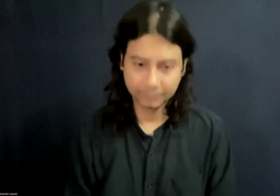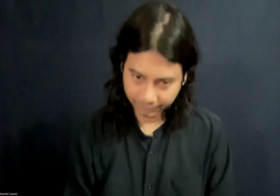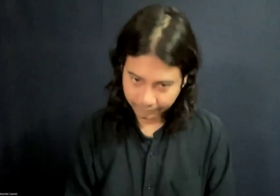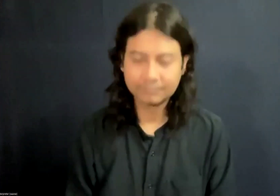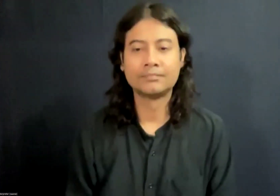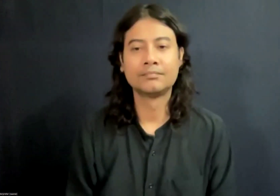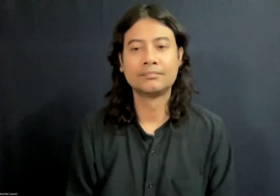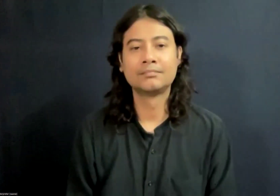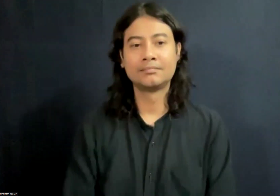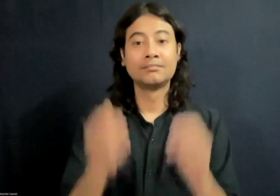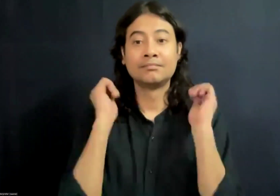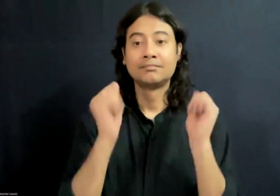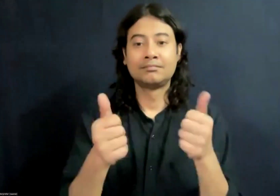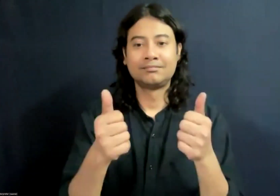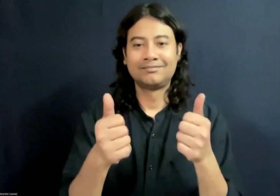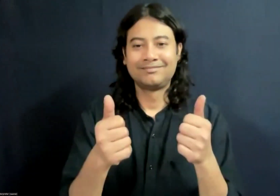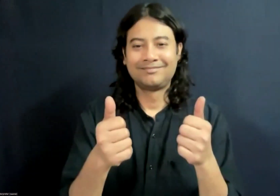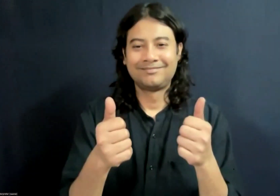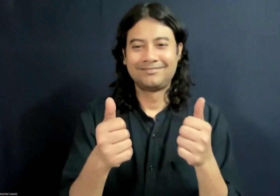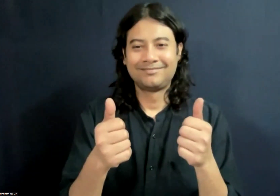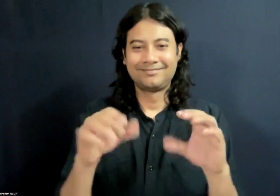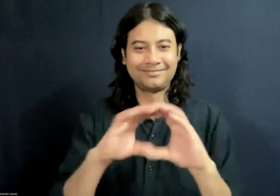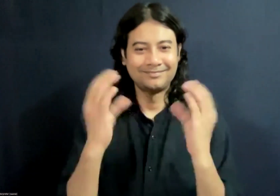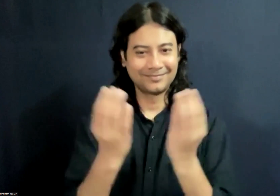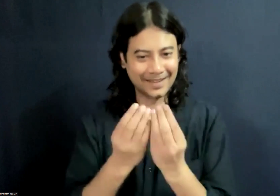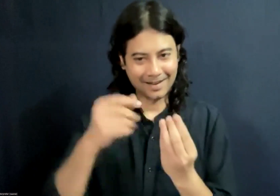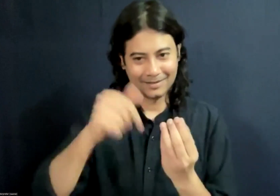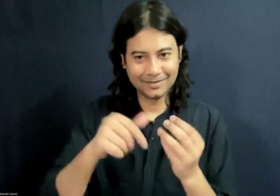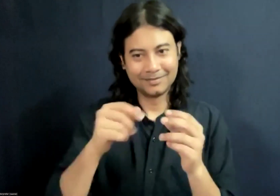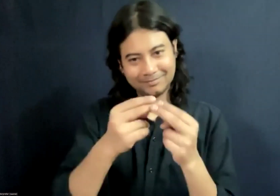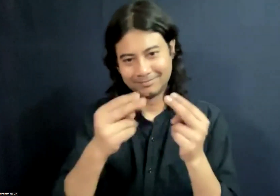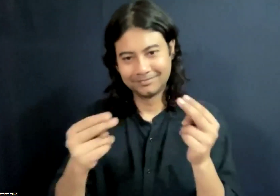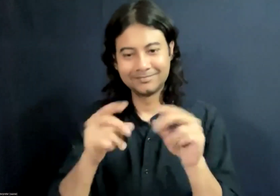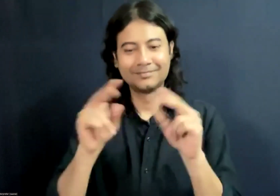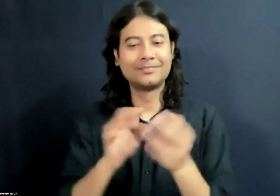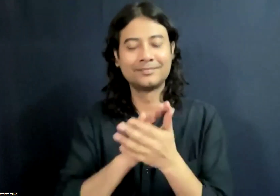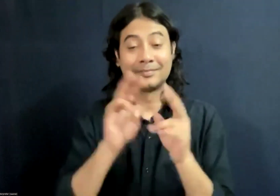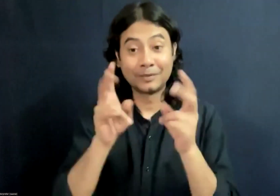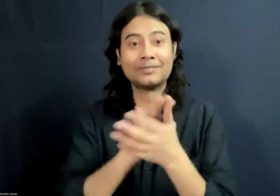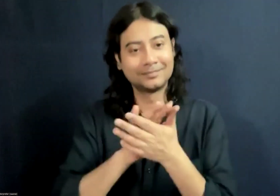Okay, so that's the end of our class. Let's take some quick questions.